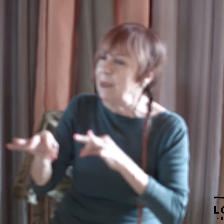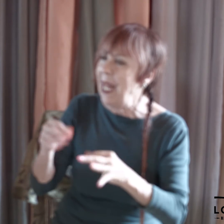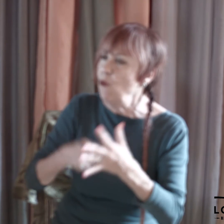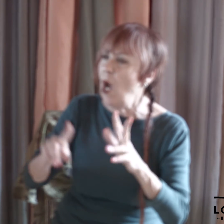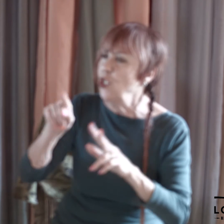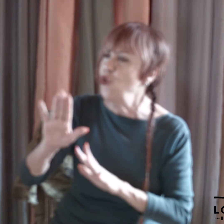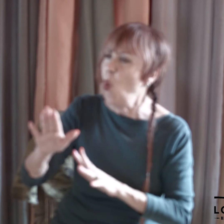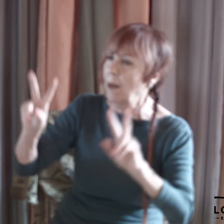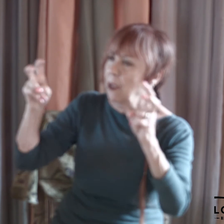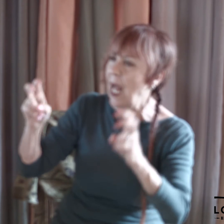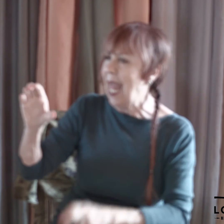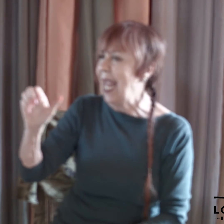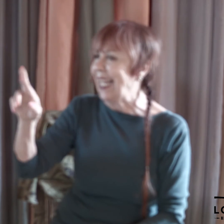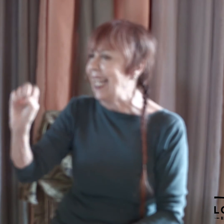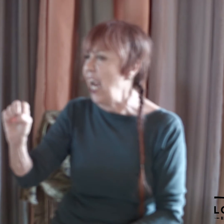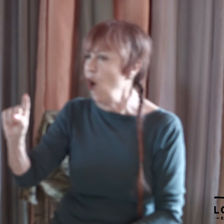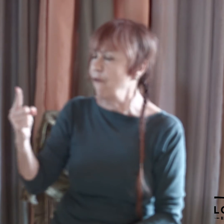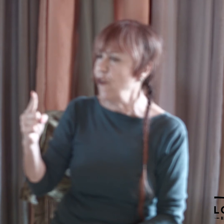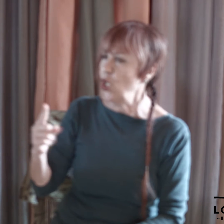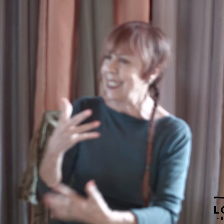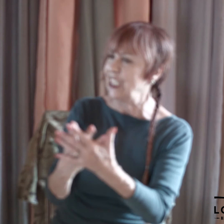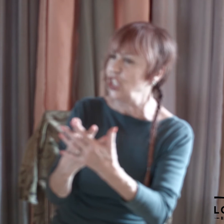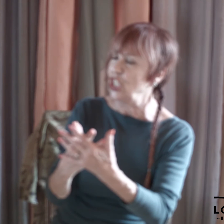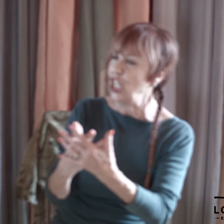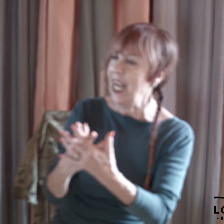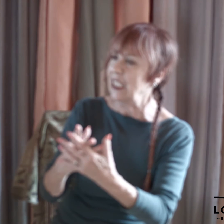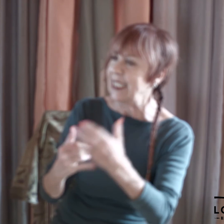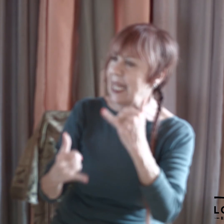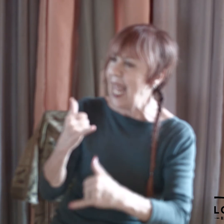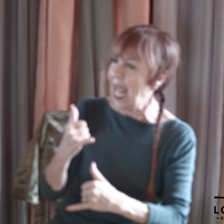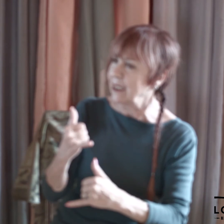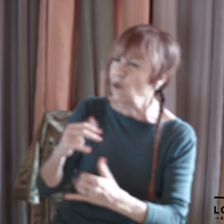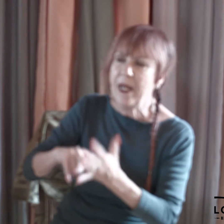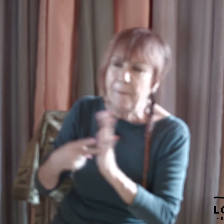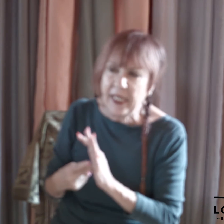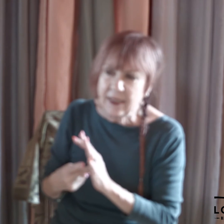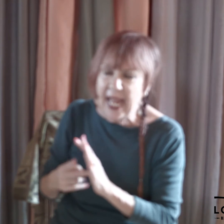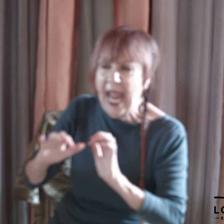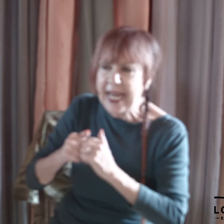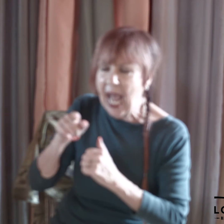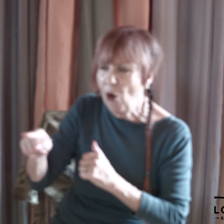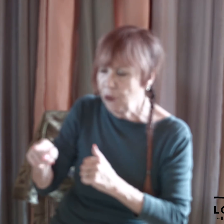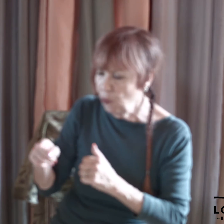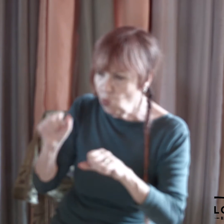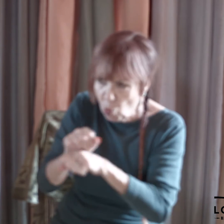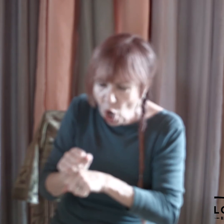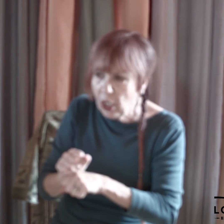and jails last actually means, and what efforts you yourself have made to change the criminal justice